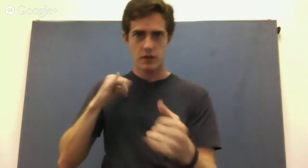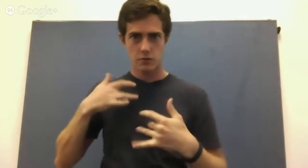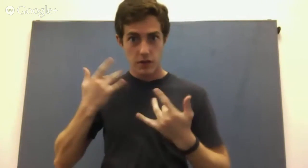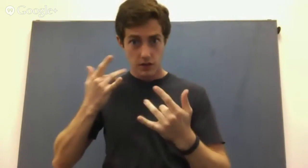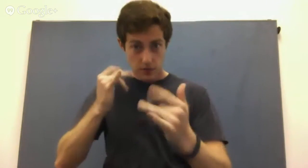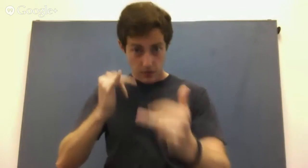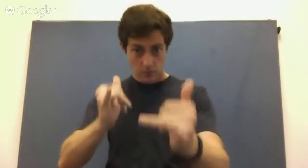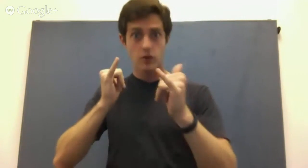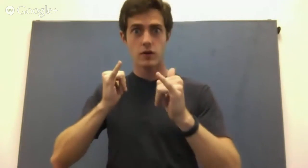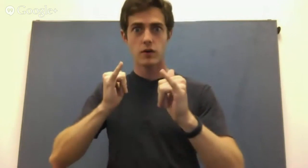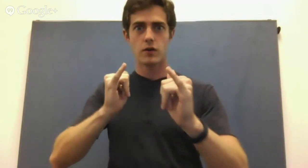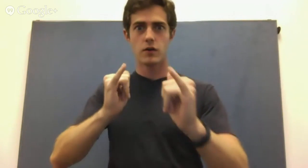my emo.